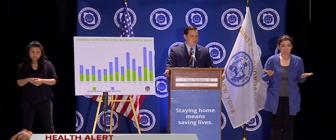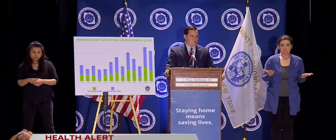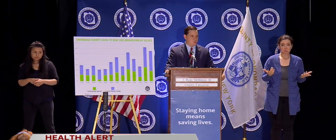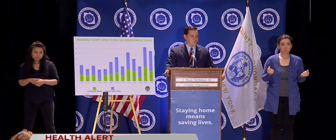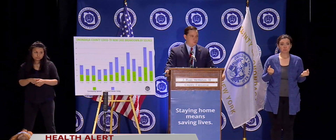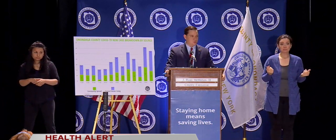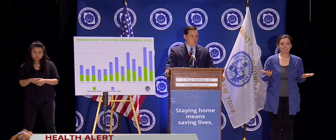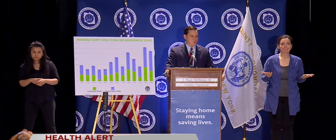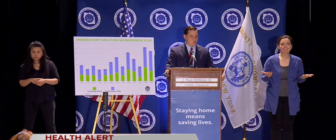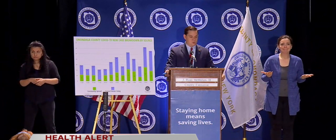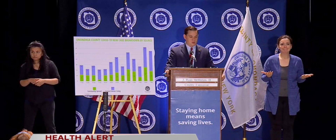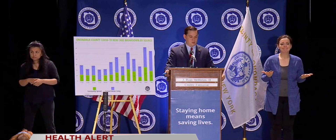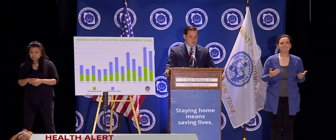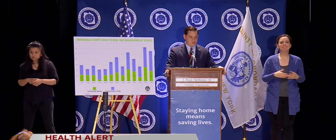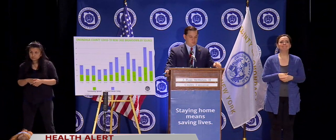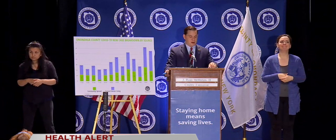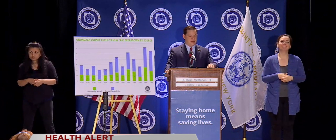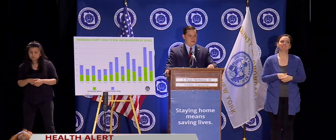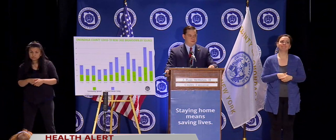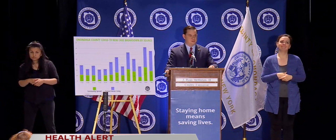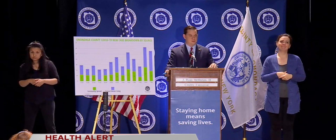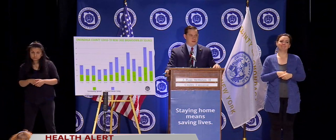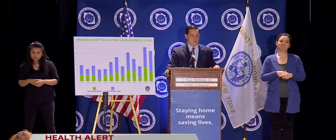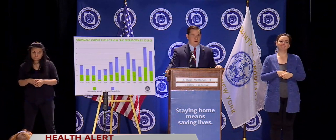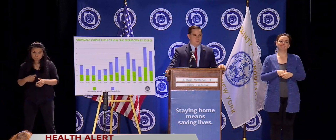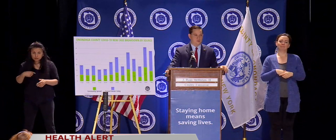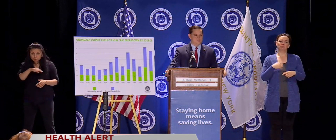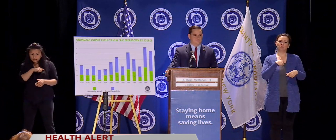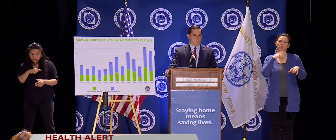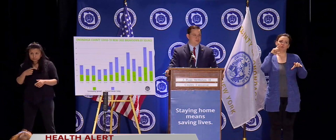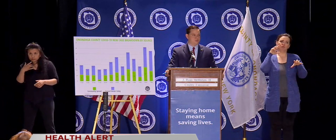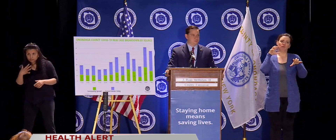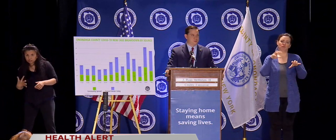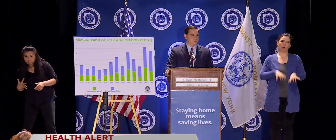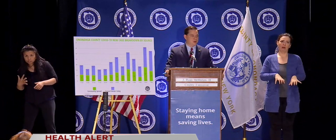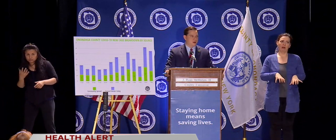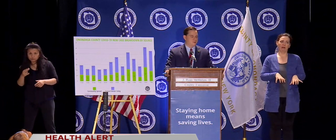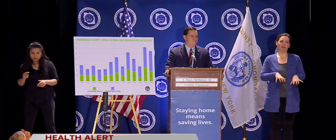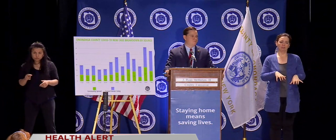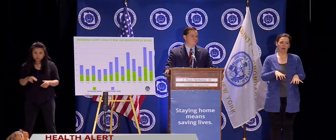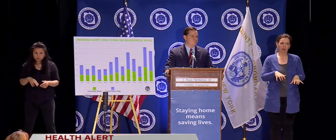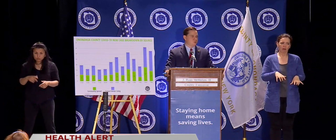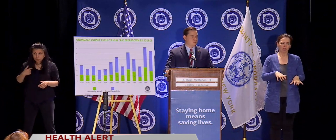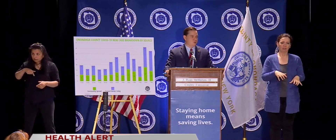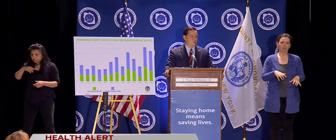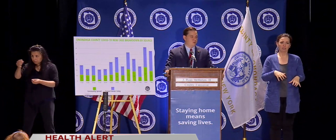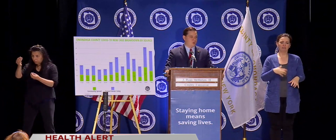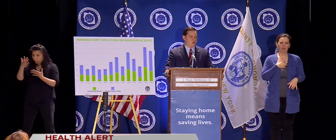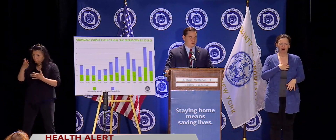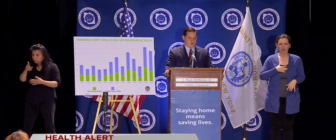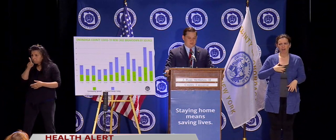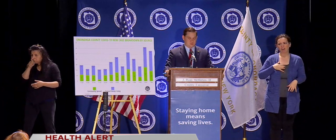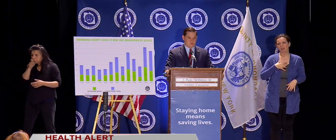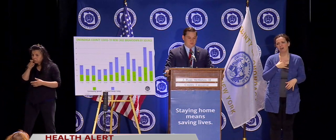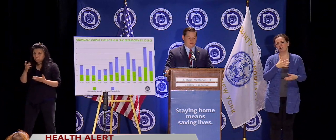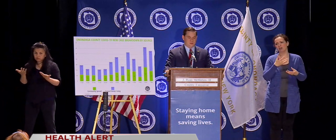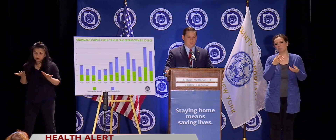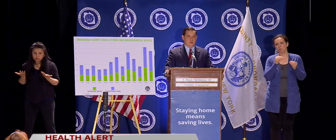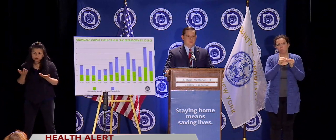I think we're a little surprised that we didn't know this information. Moving forward, I